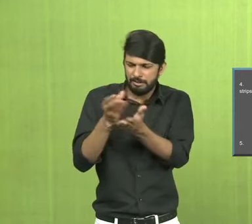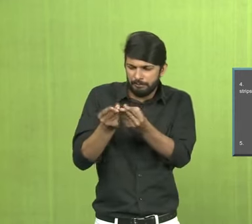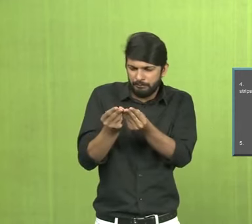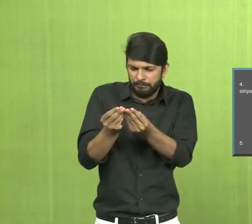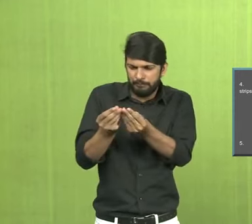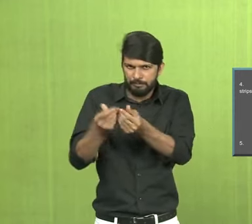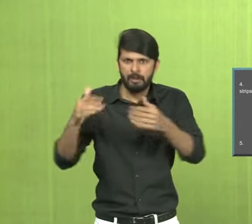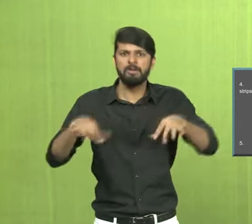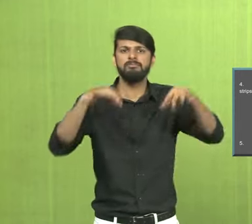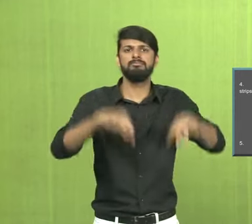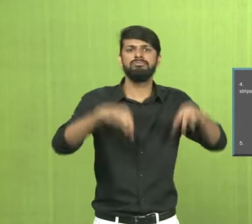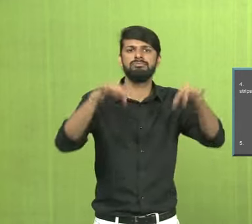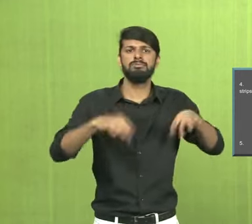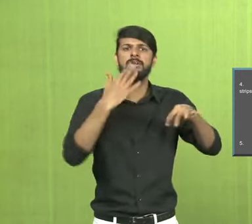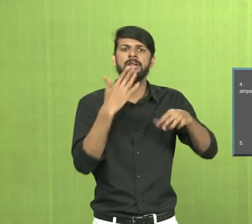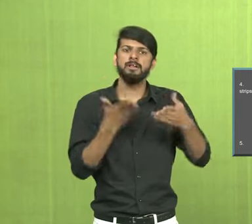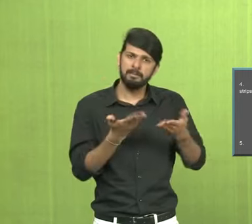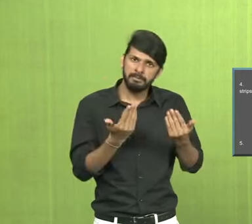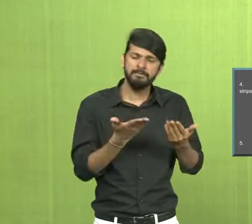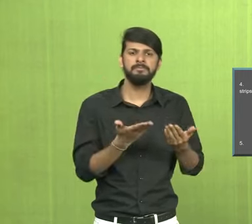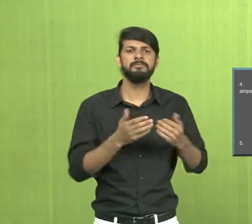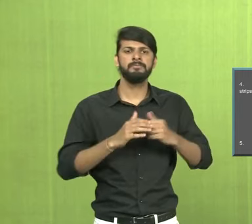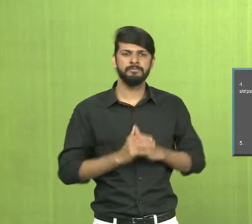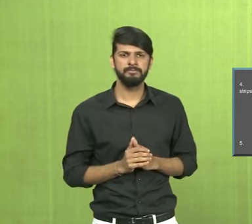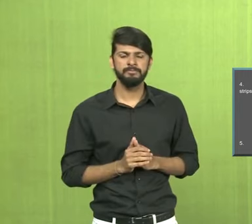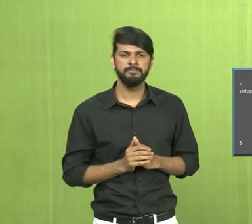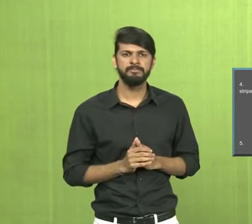is used to get the blue color.